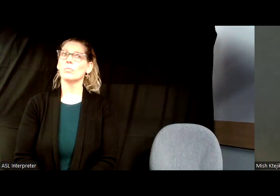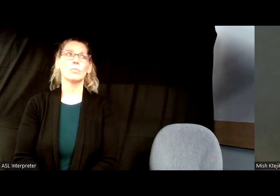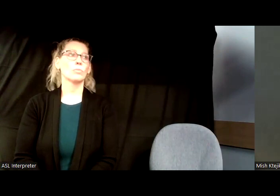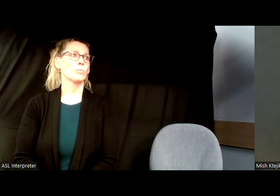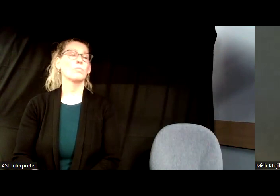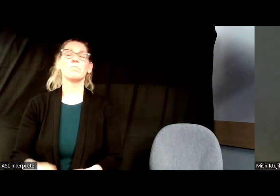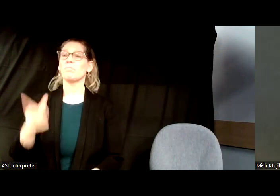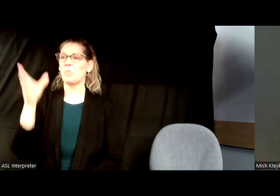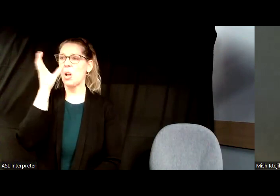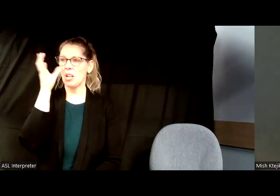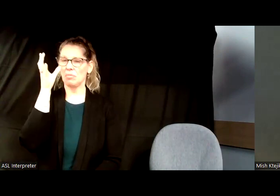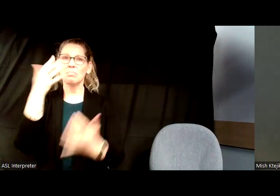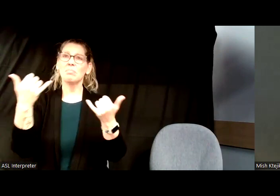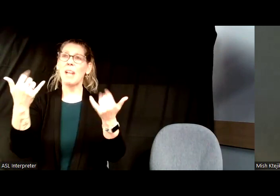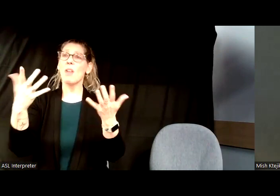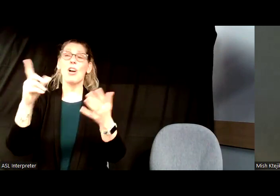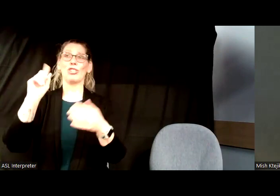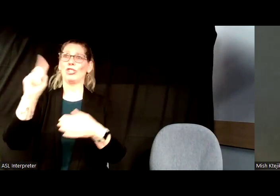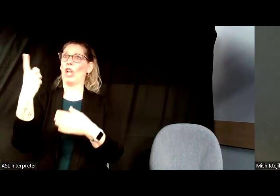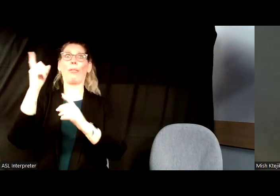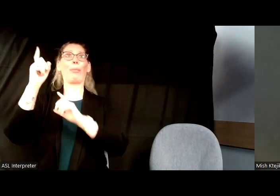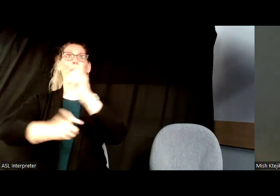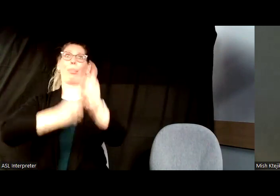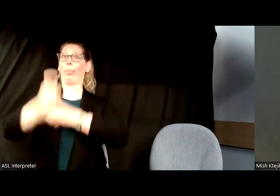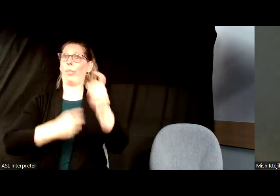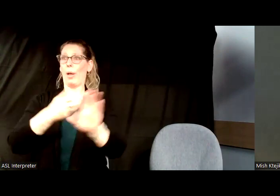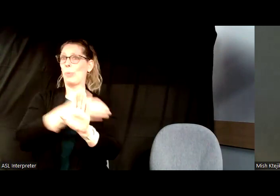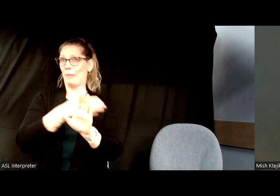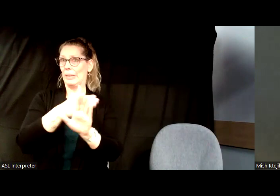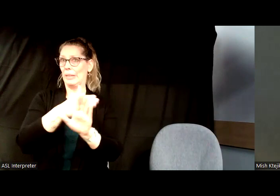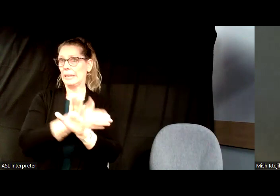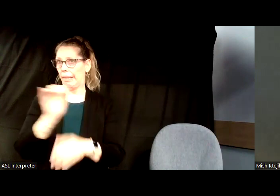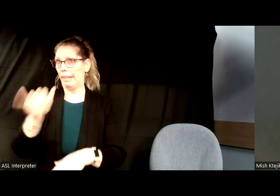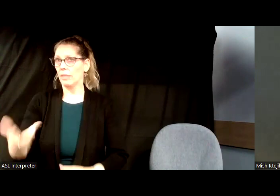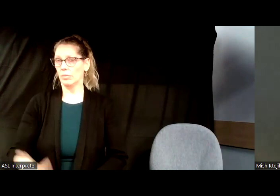And this is Colleen, it's just given, it was just given out. to you.